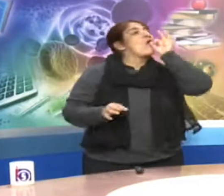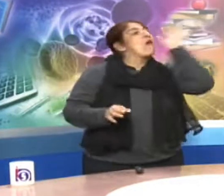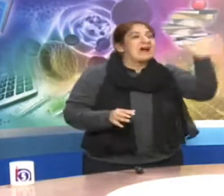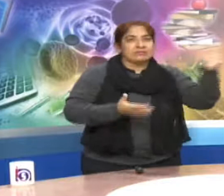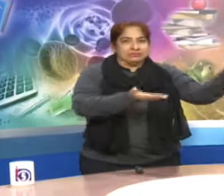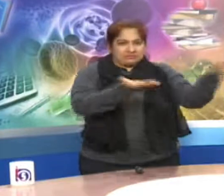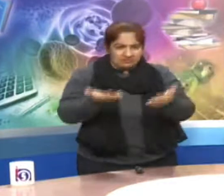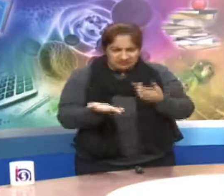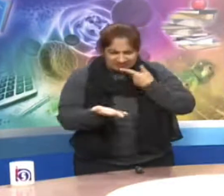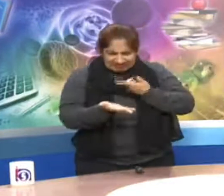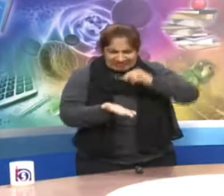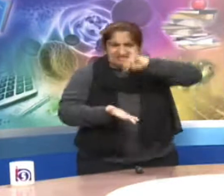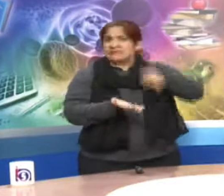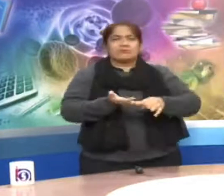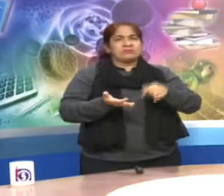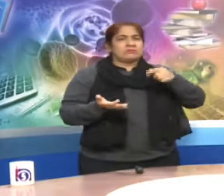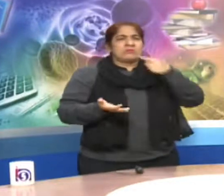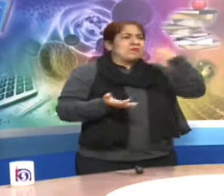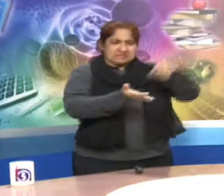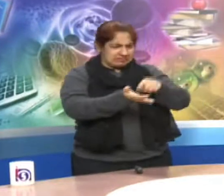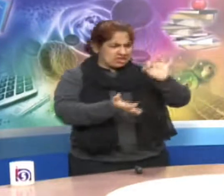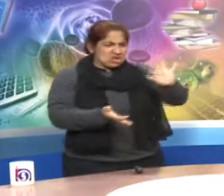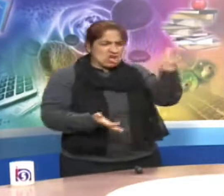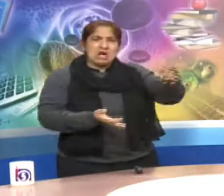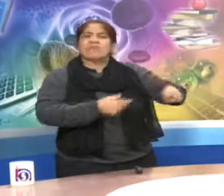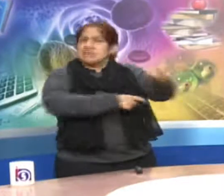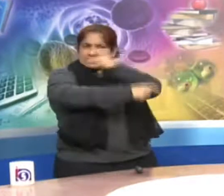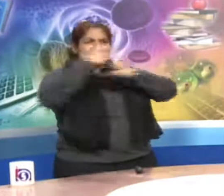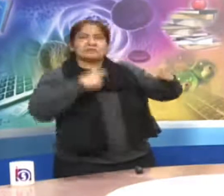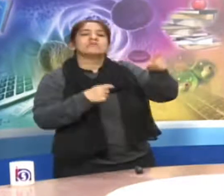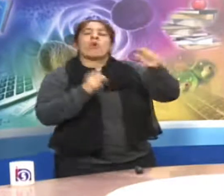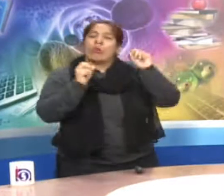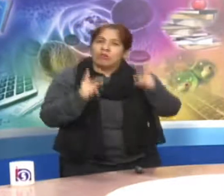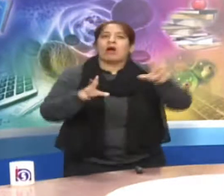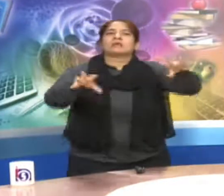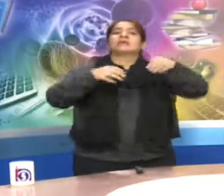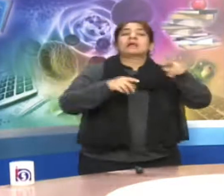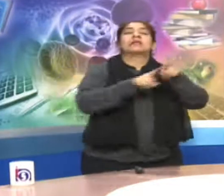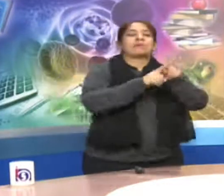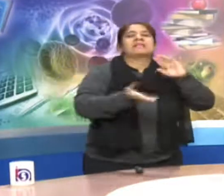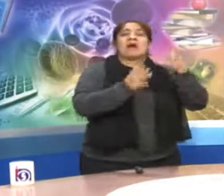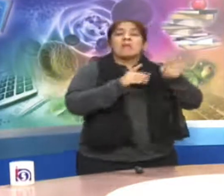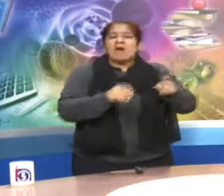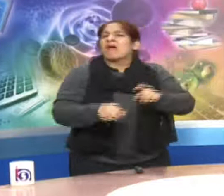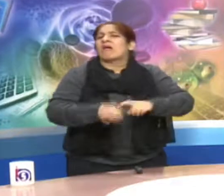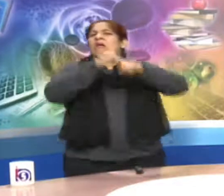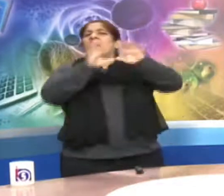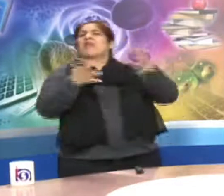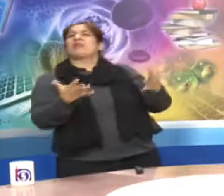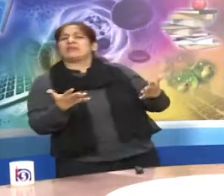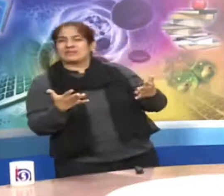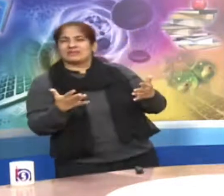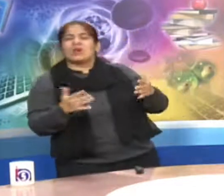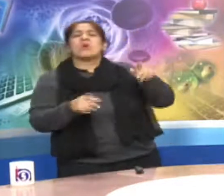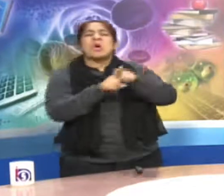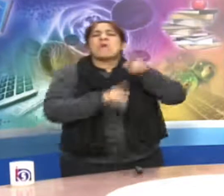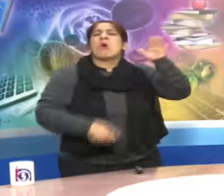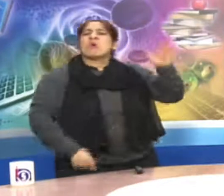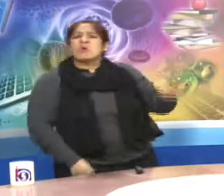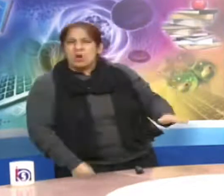product and you see that the service was not good, the presentation was not good or anything, you